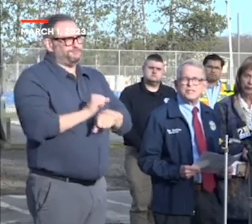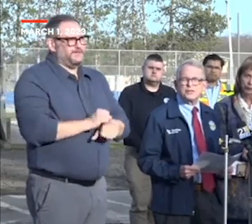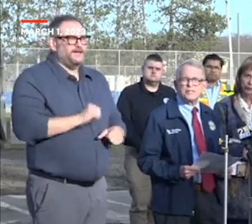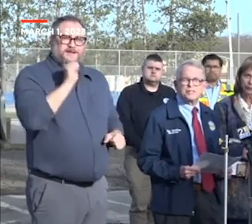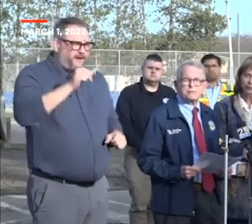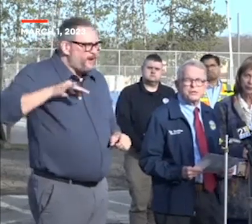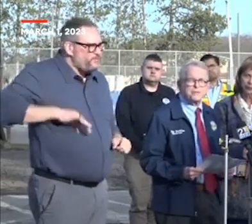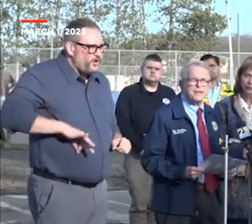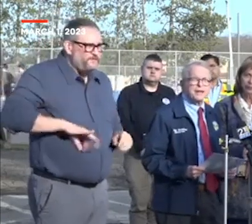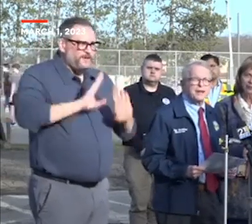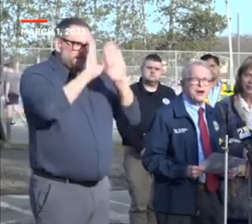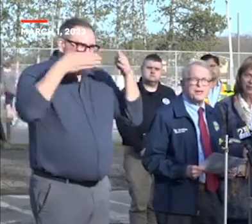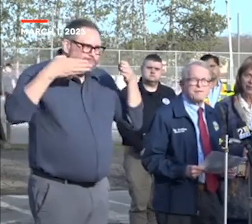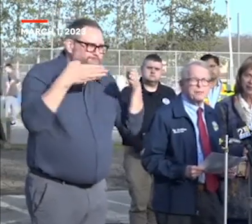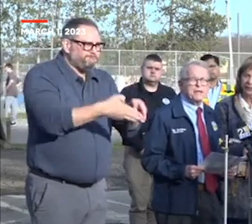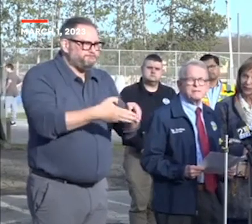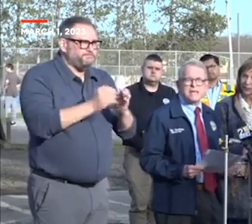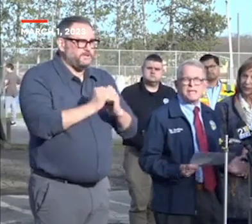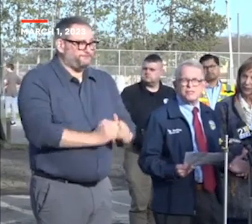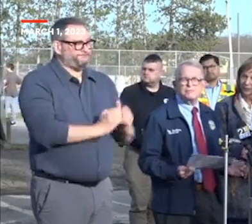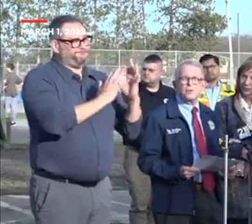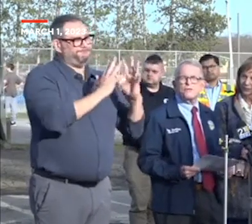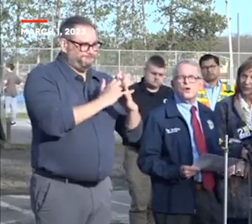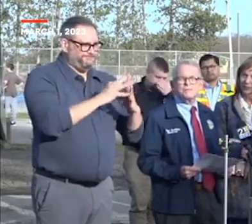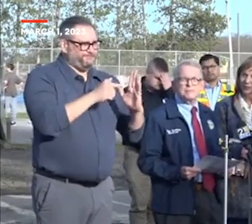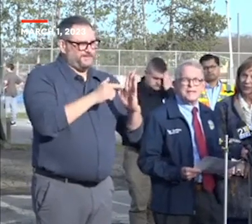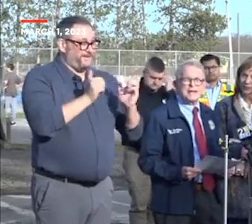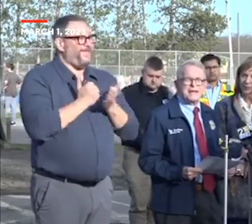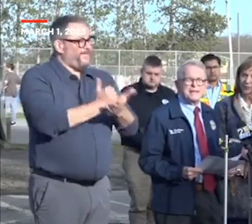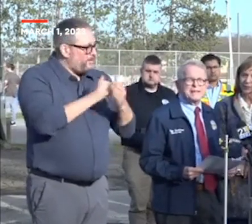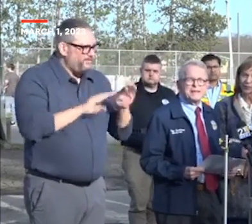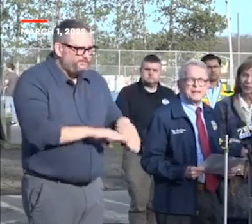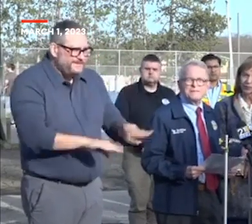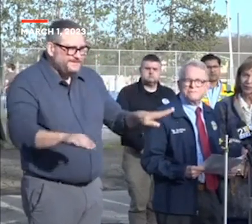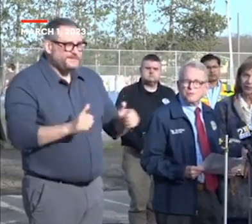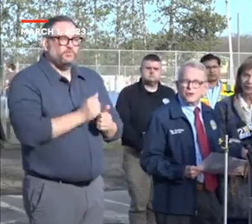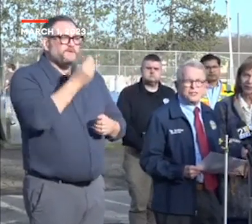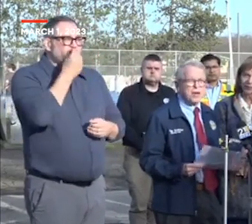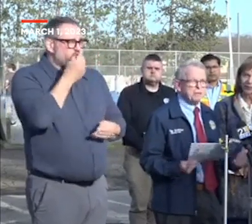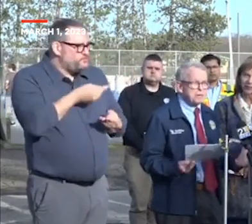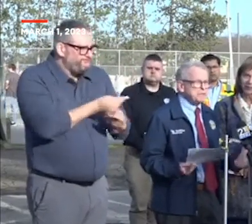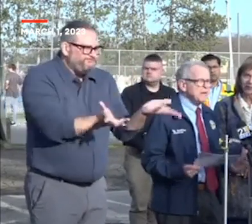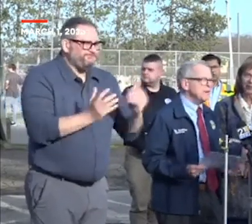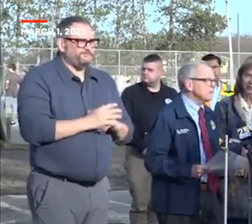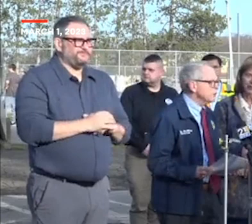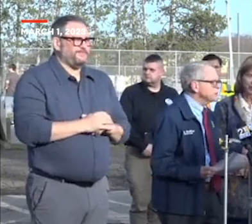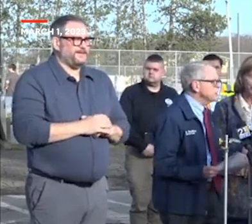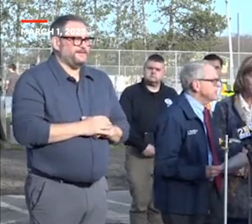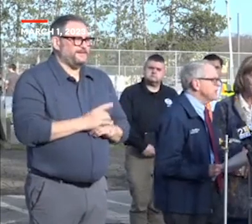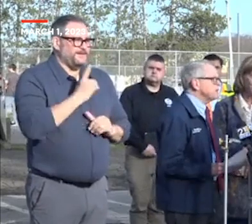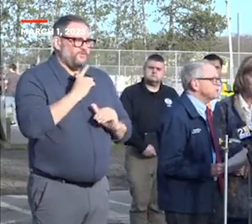focused since their inception on helping kids with food, and they have really stepped up and